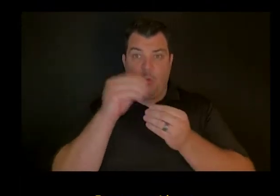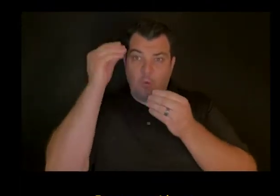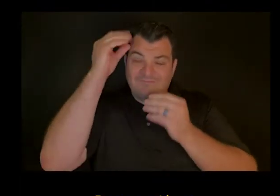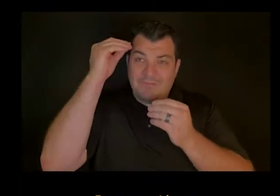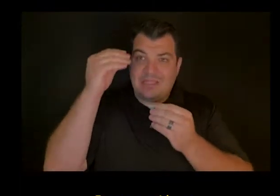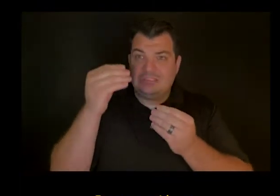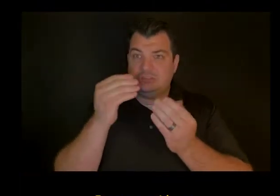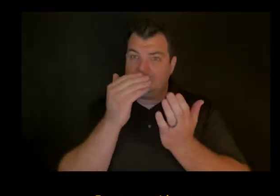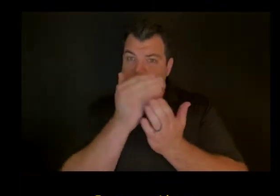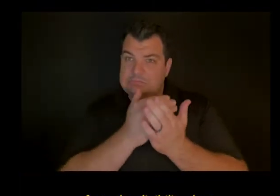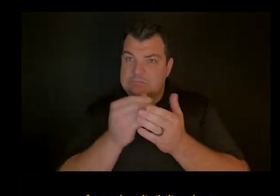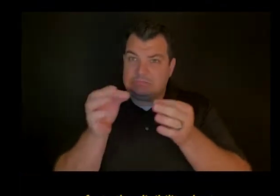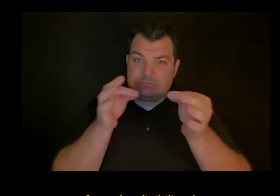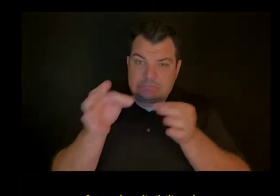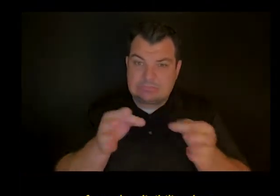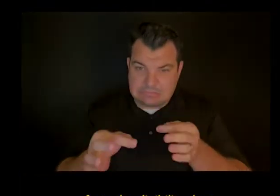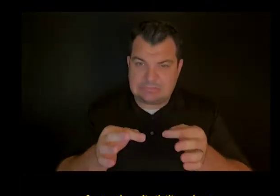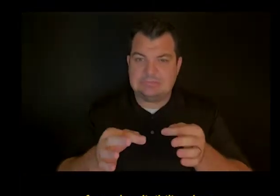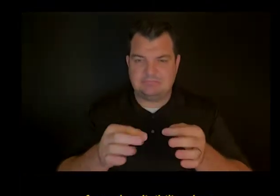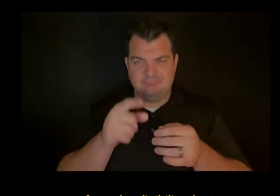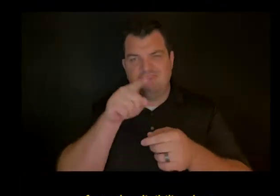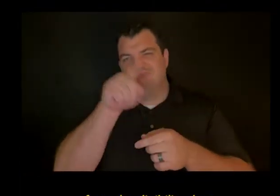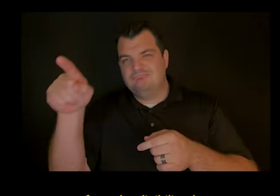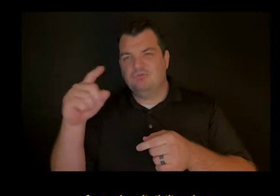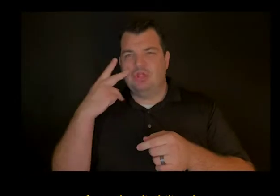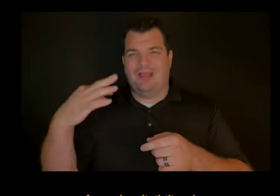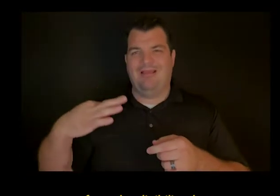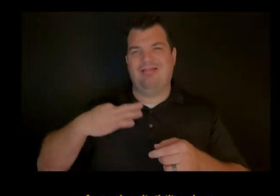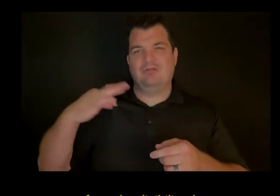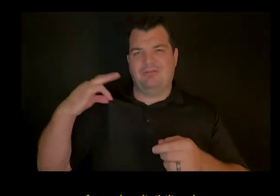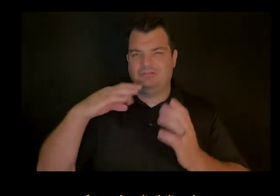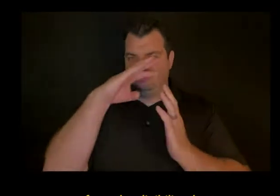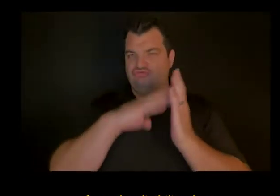For more guidance, refer to the eligibility chart.